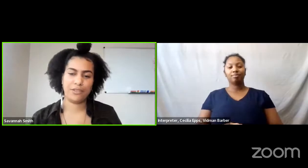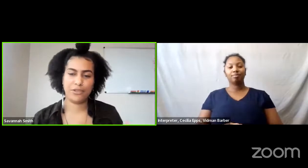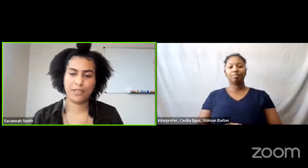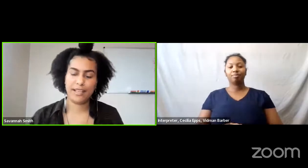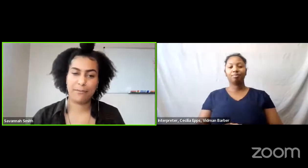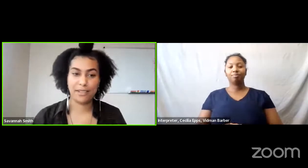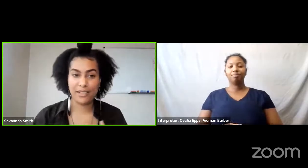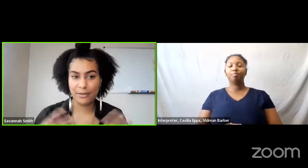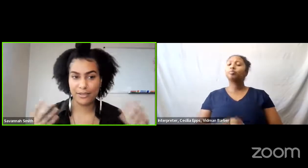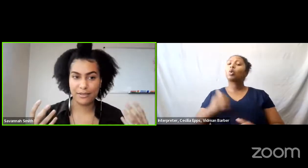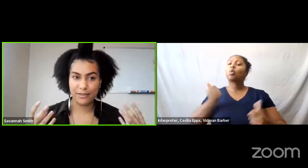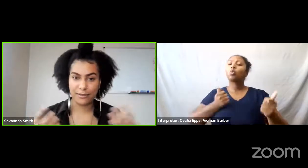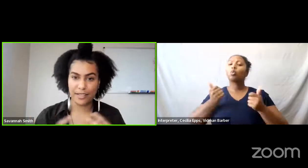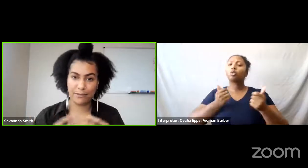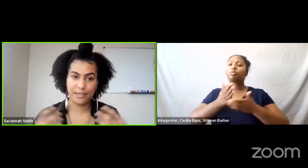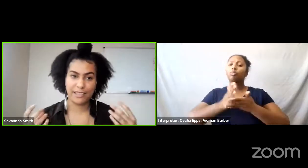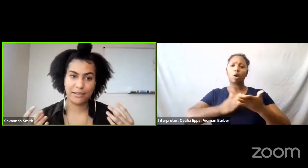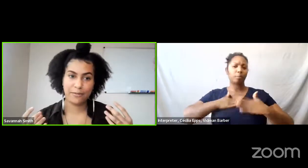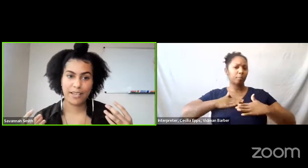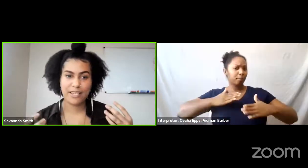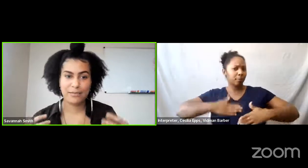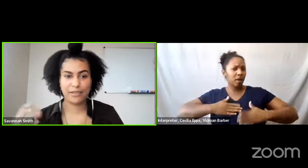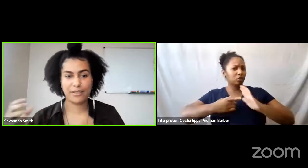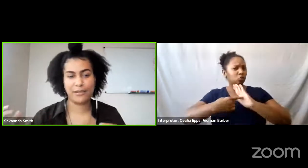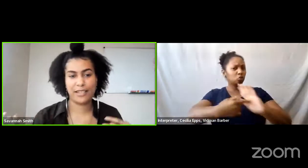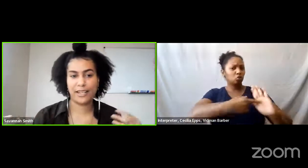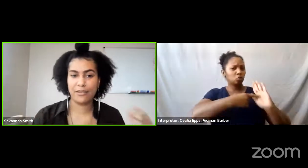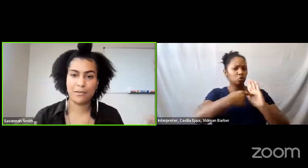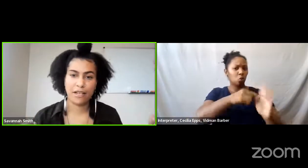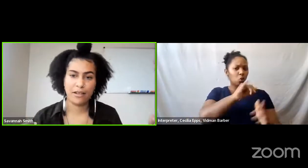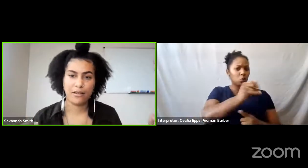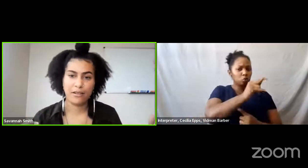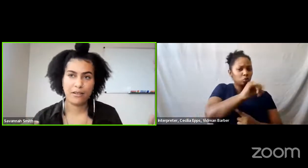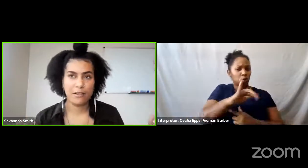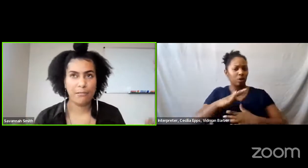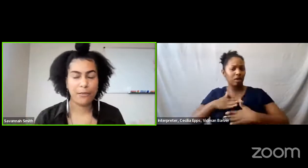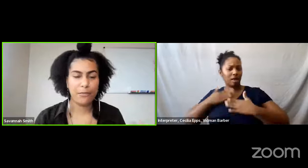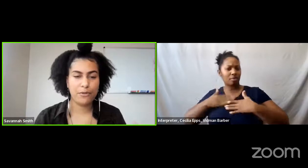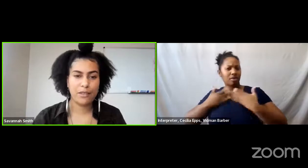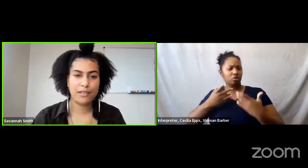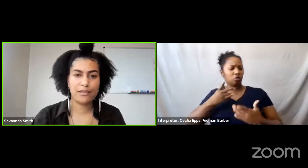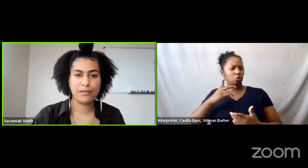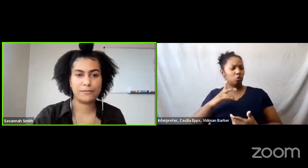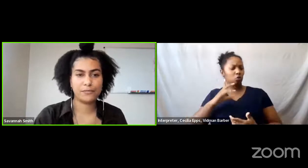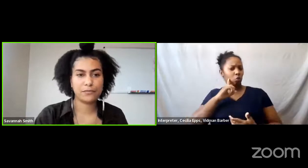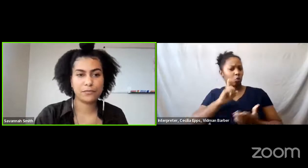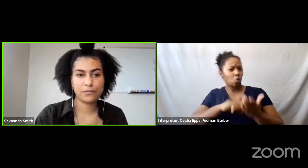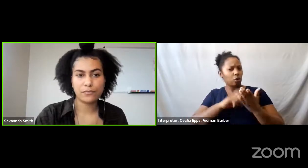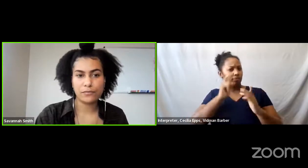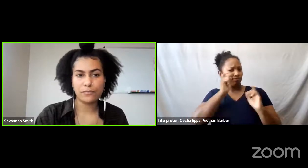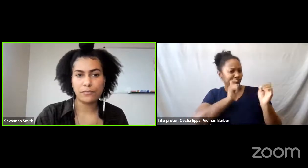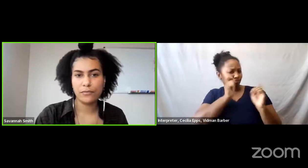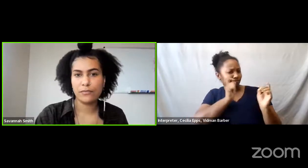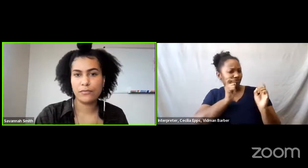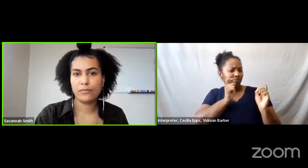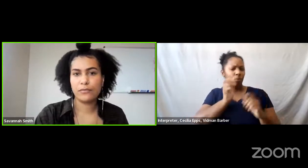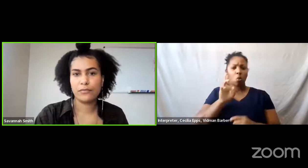language showed the joy and the happiness? Was it like really in the face? Was it something else about my movements?